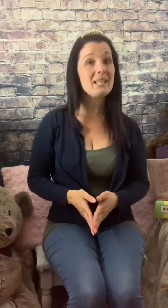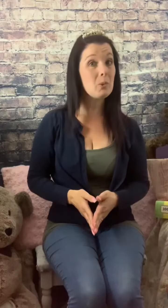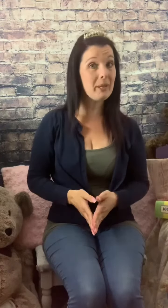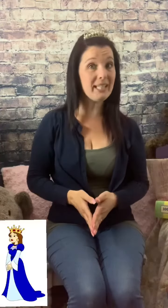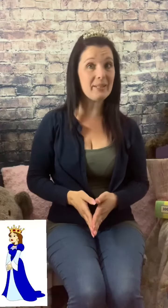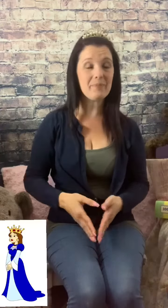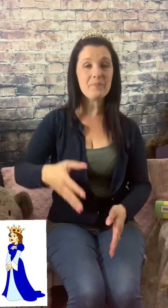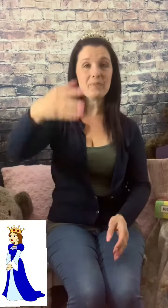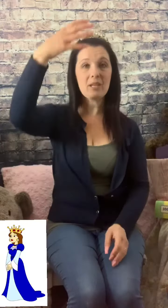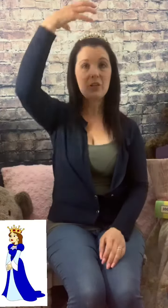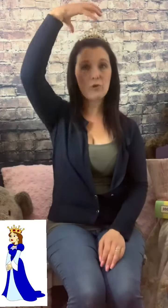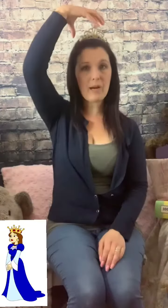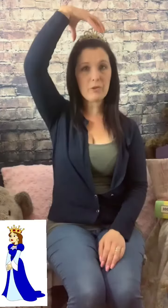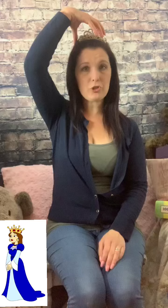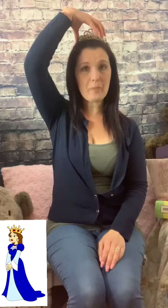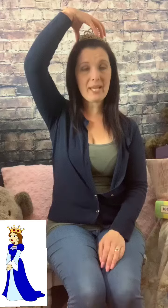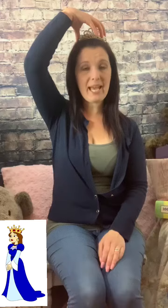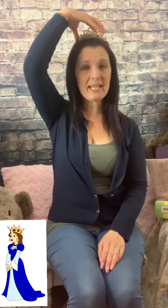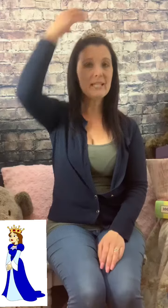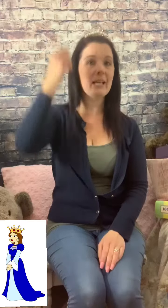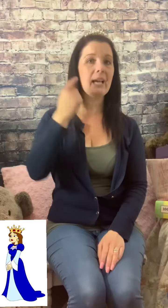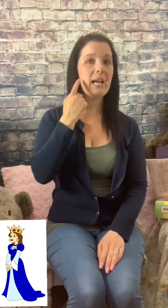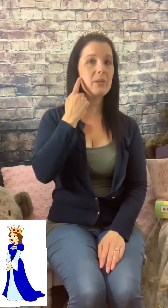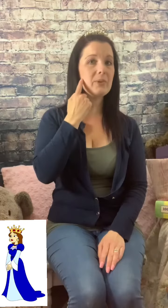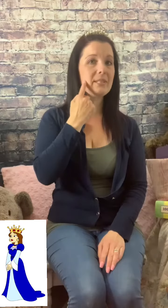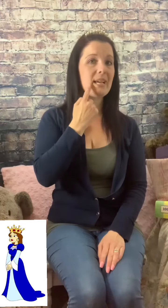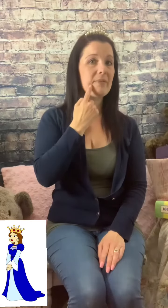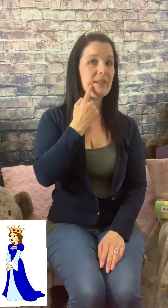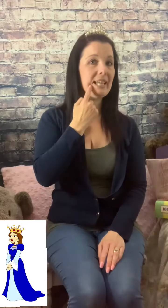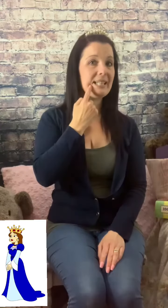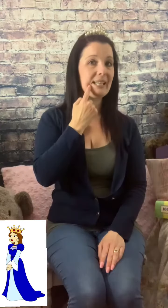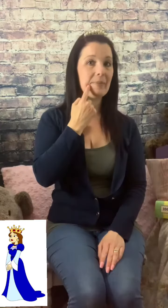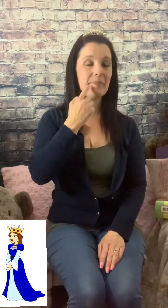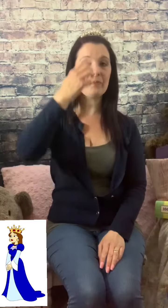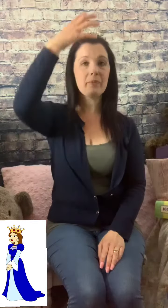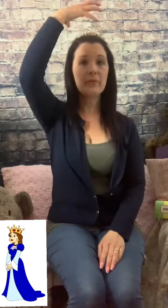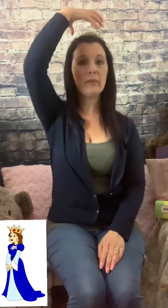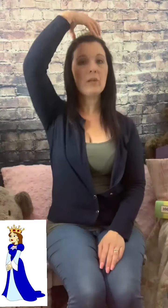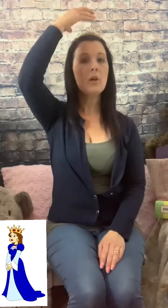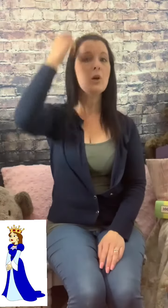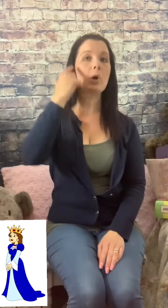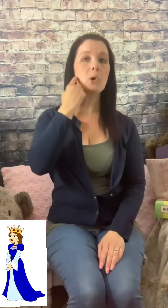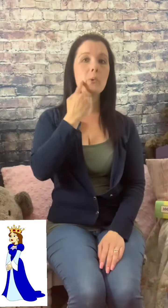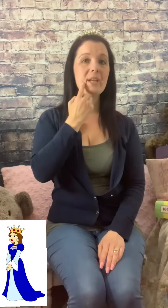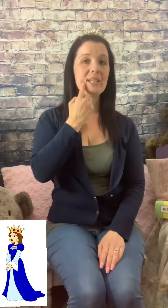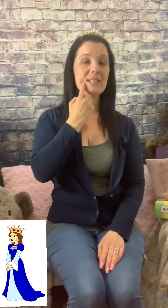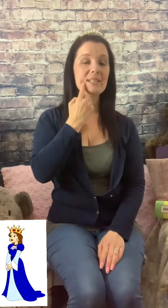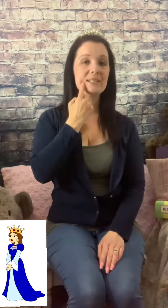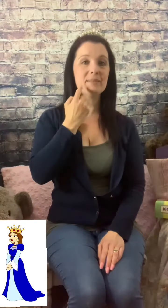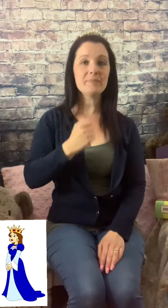queen. Crown on top of your head and do the sign for lady. Queen.